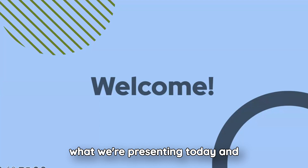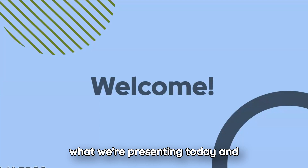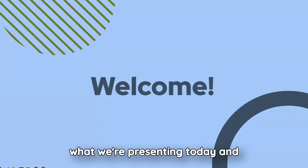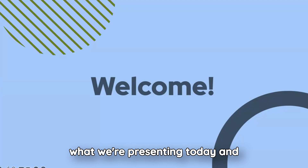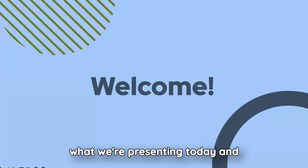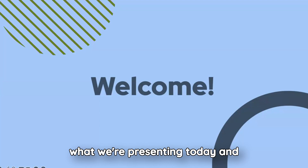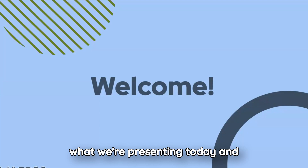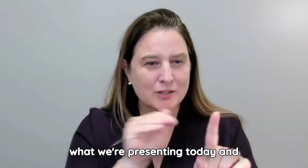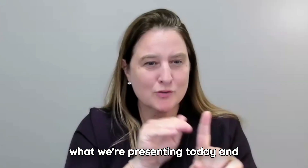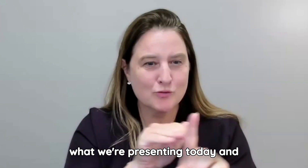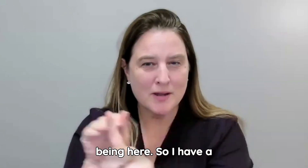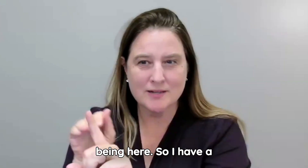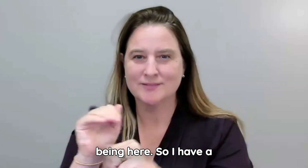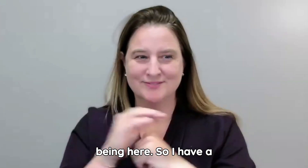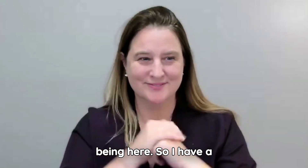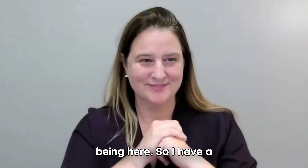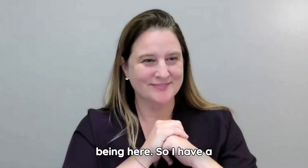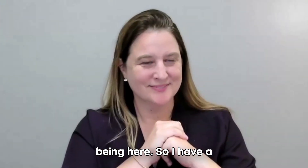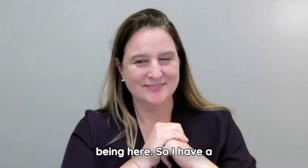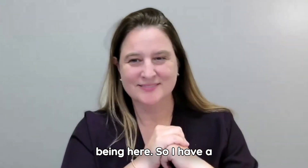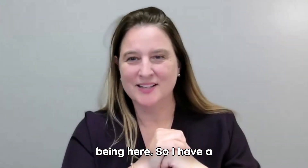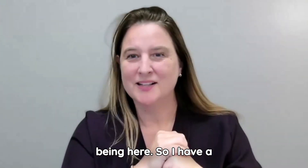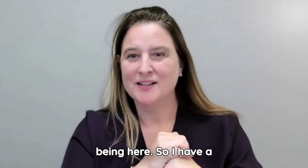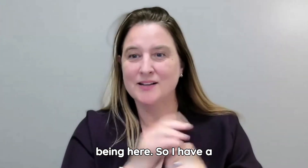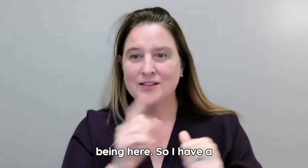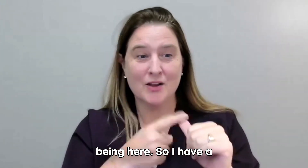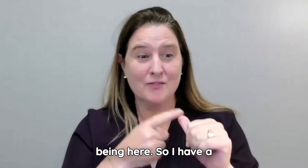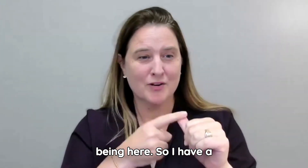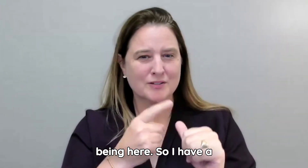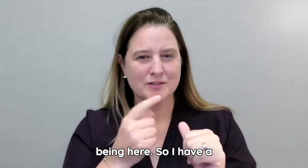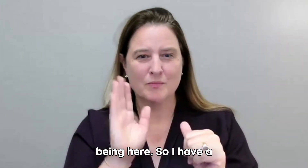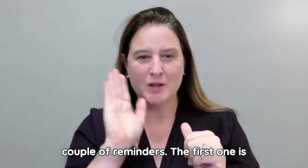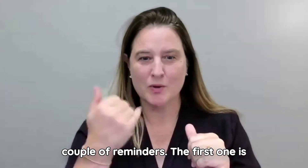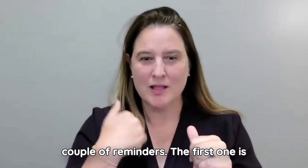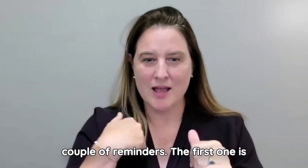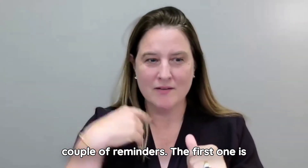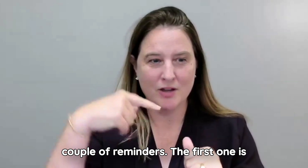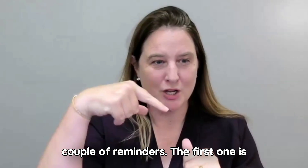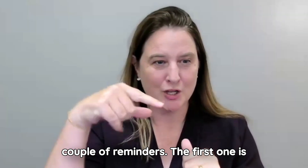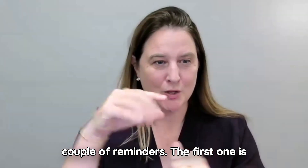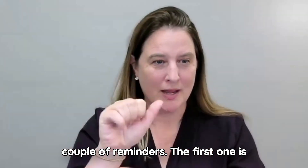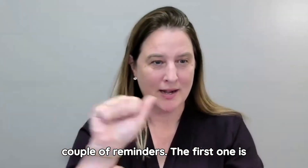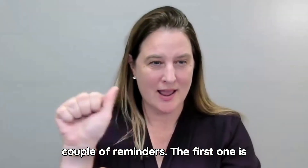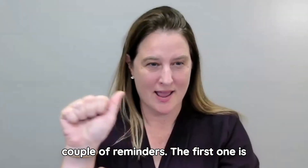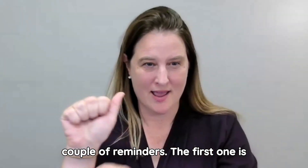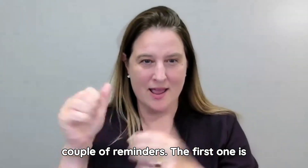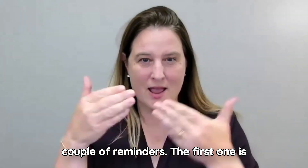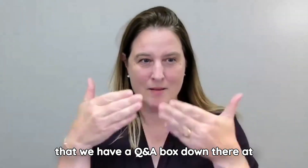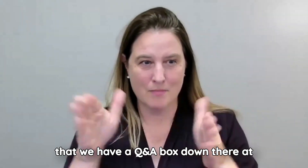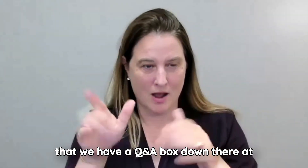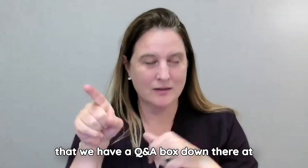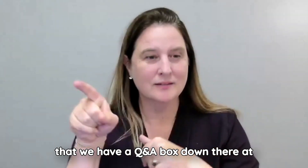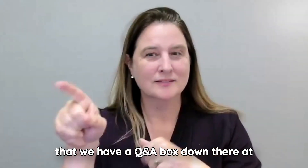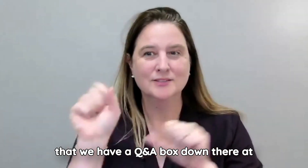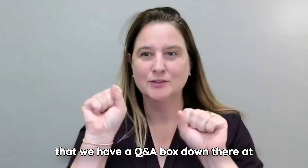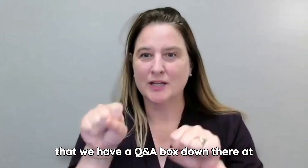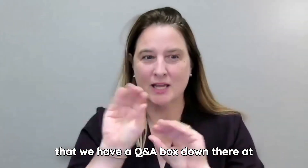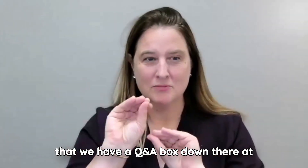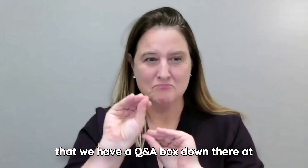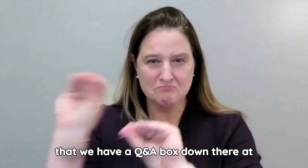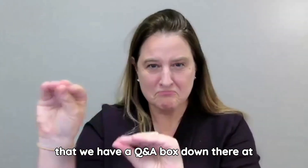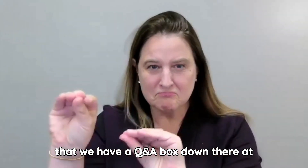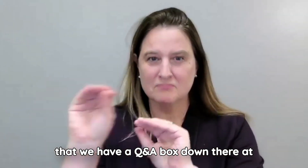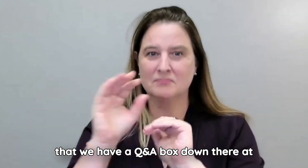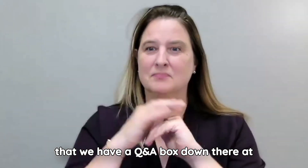today and being here. So, I have a couple of reminders. The first one is that we